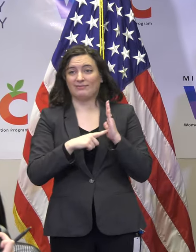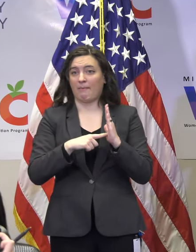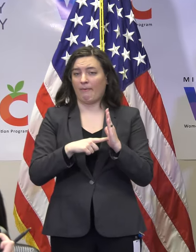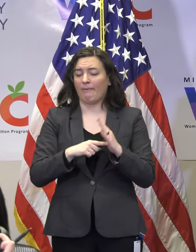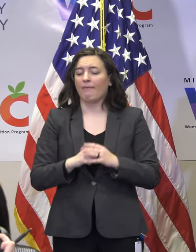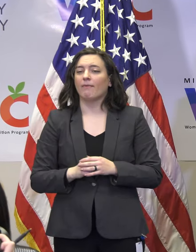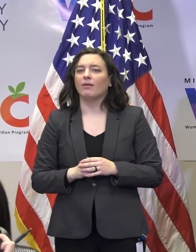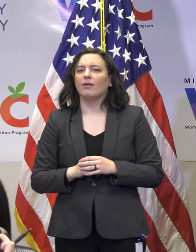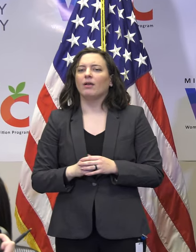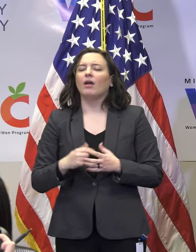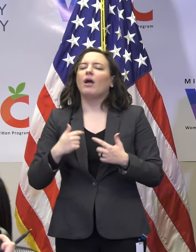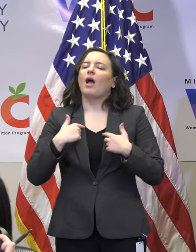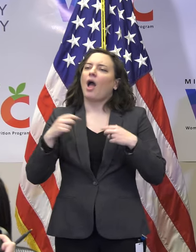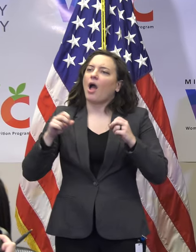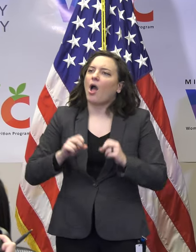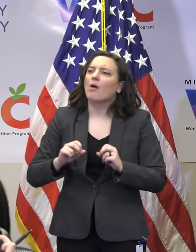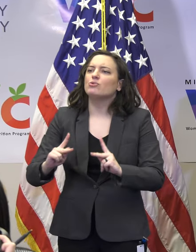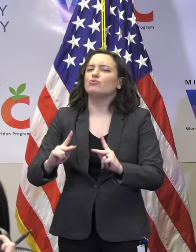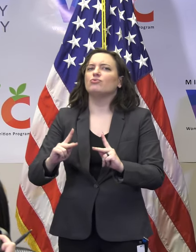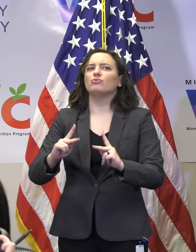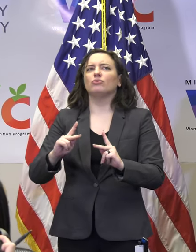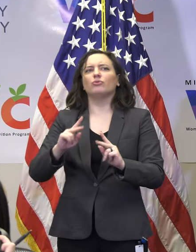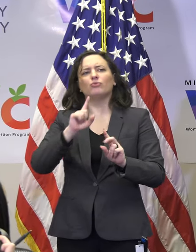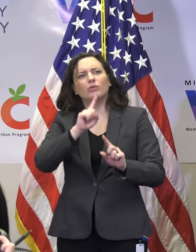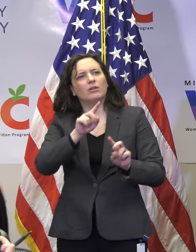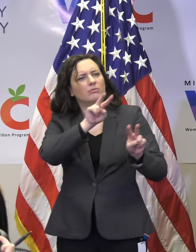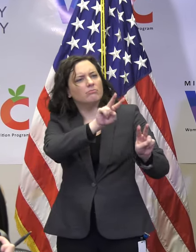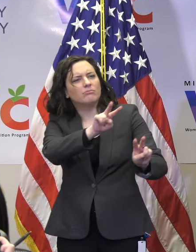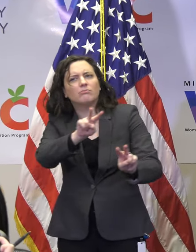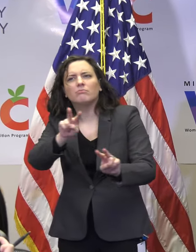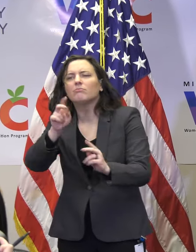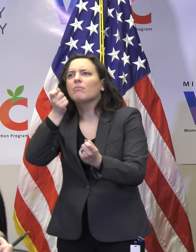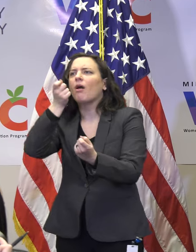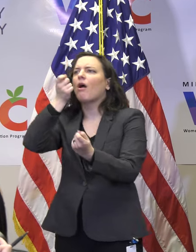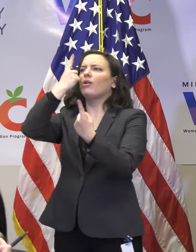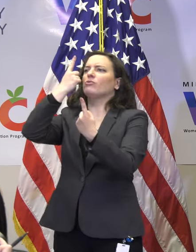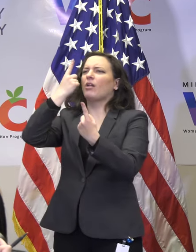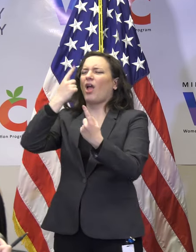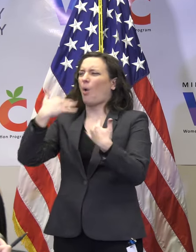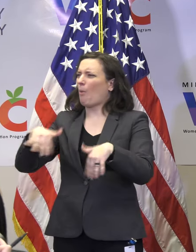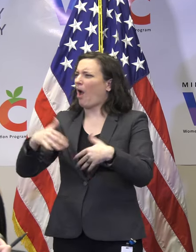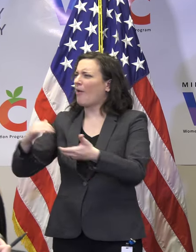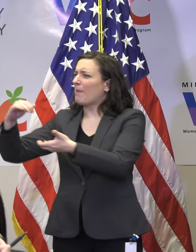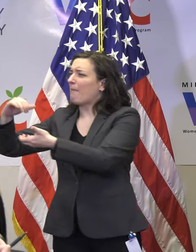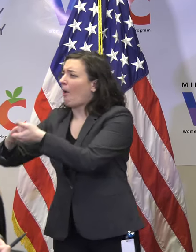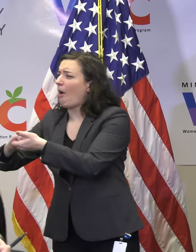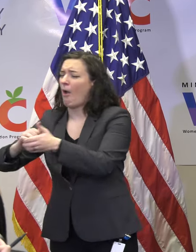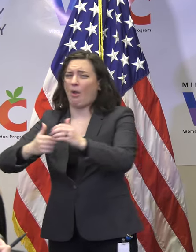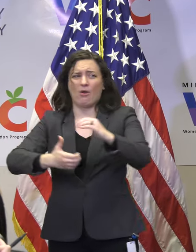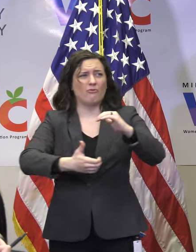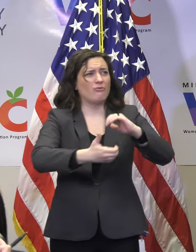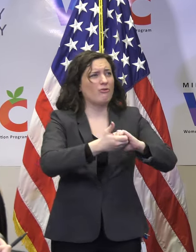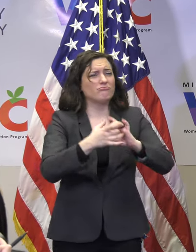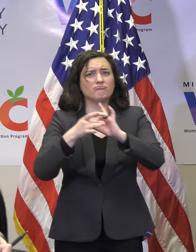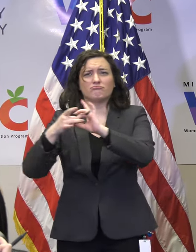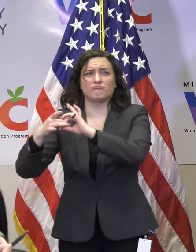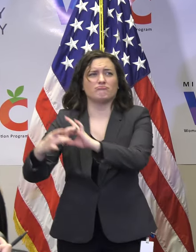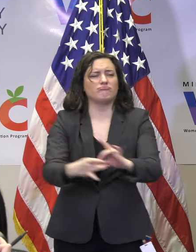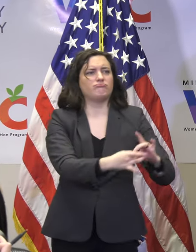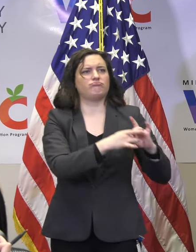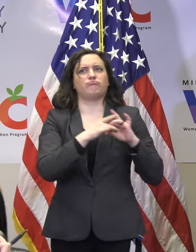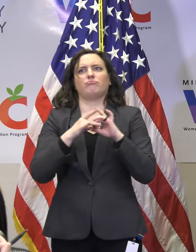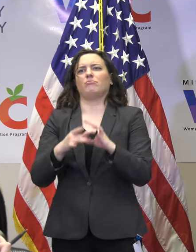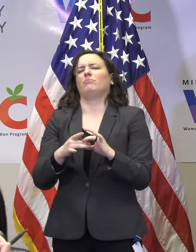to understand and appreciate the partnerships that have been formed as a result of this program and the important work